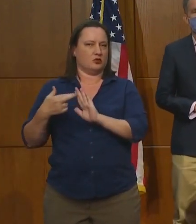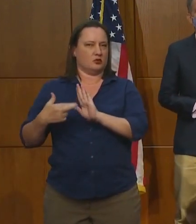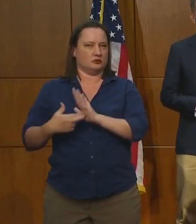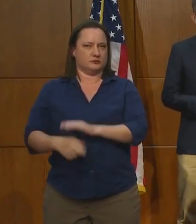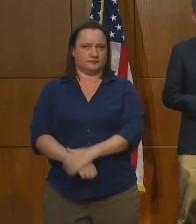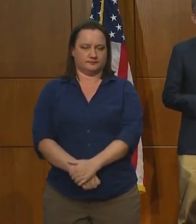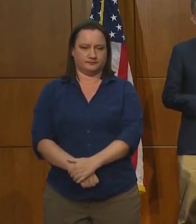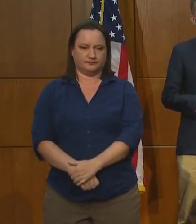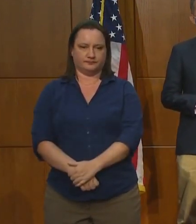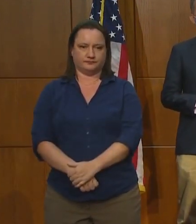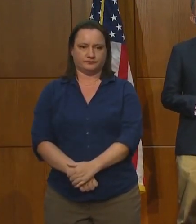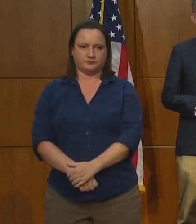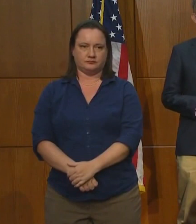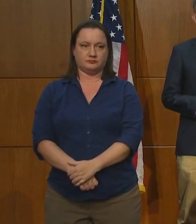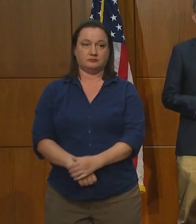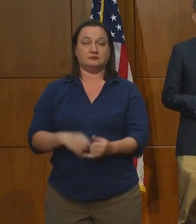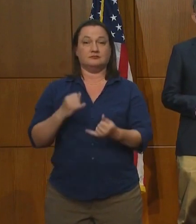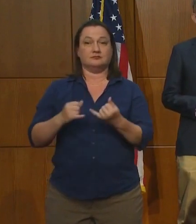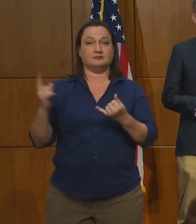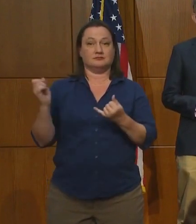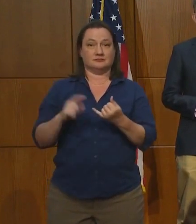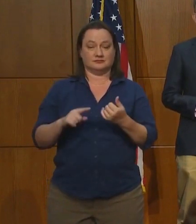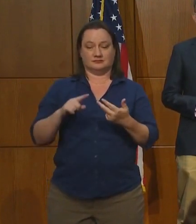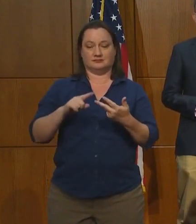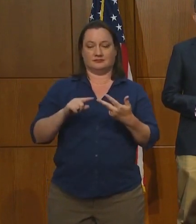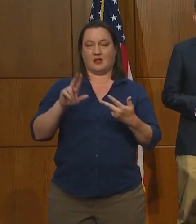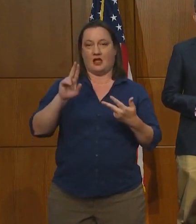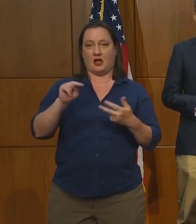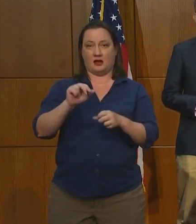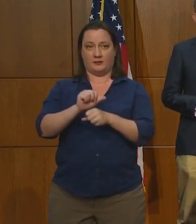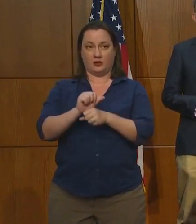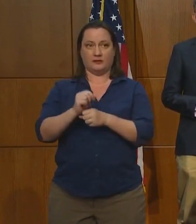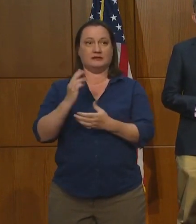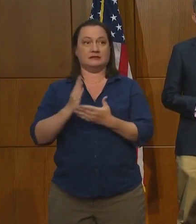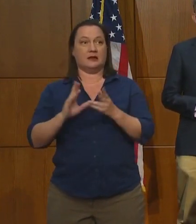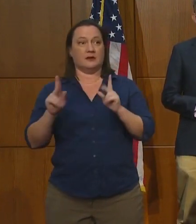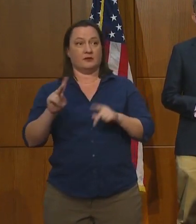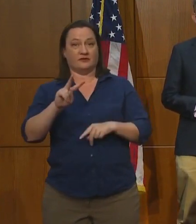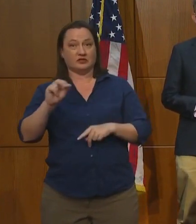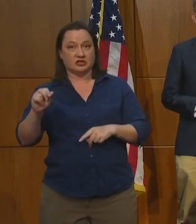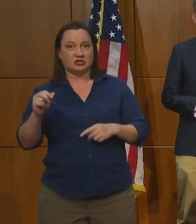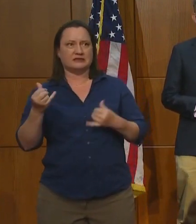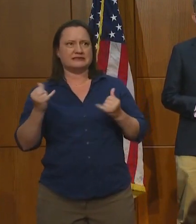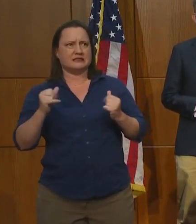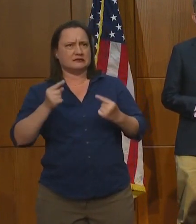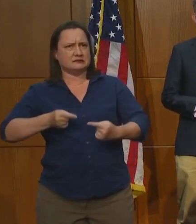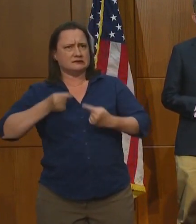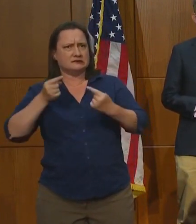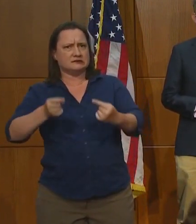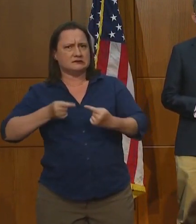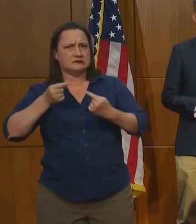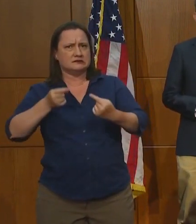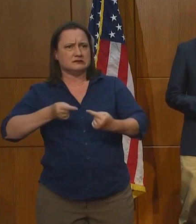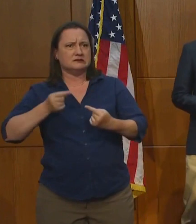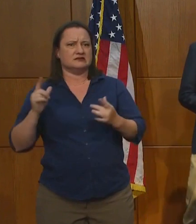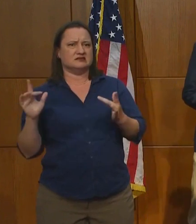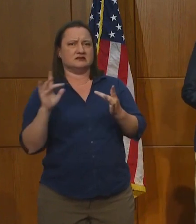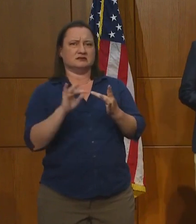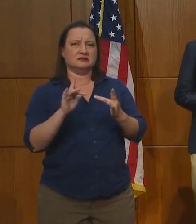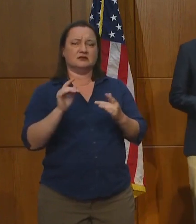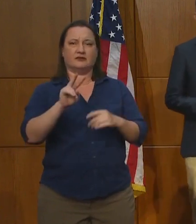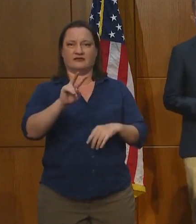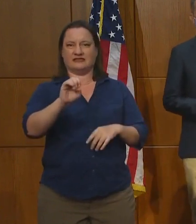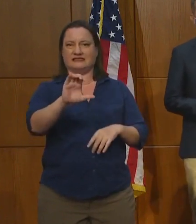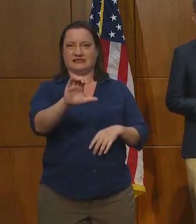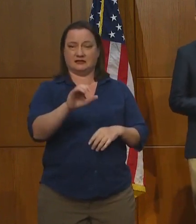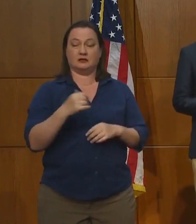So the last question was around unemployment, that some Virginians are still having a hard time getting through our call center. What the governor mentioned today is that we've increased